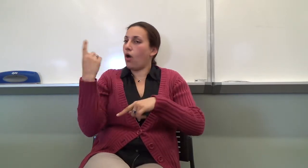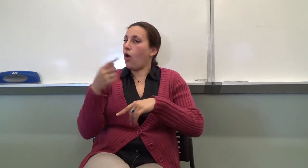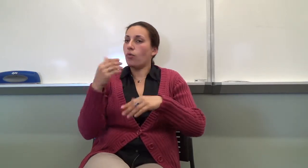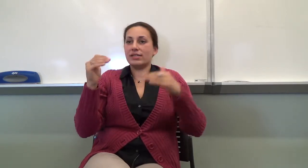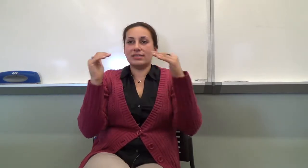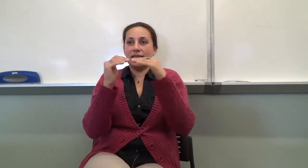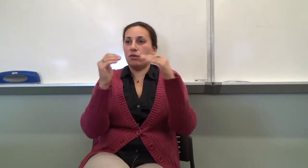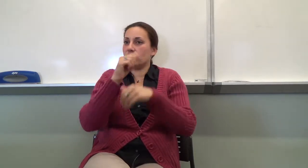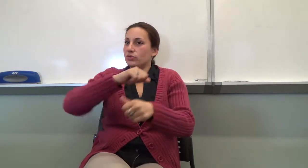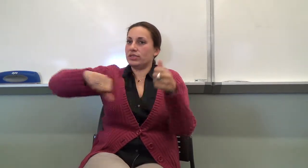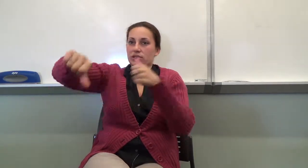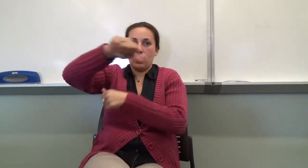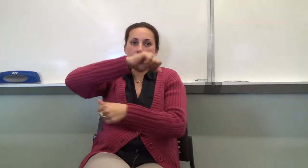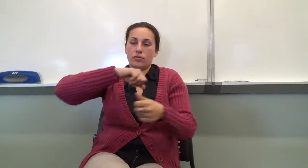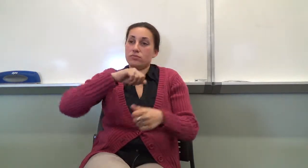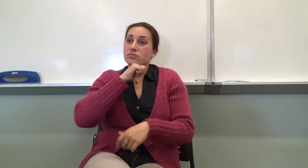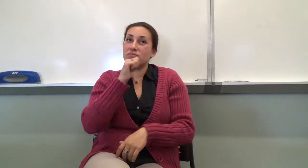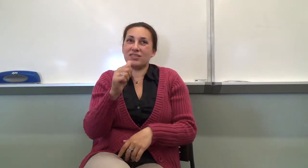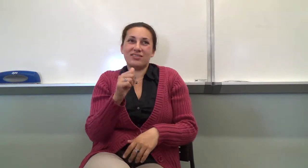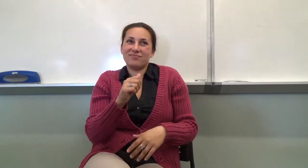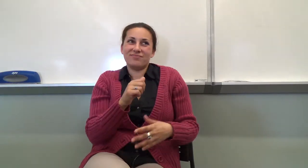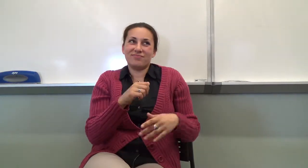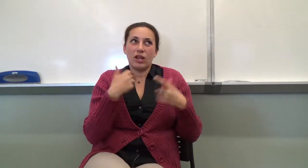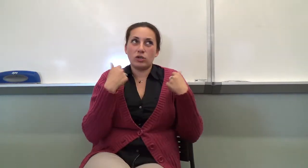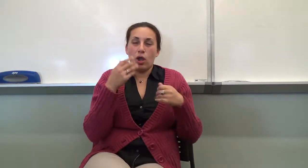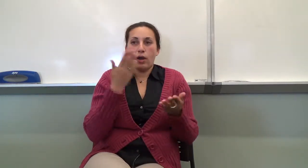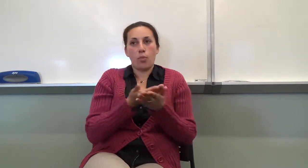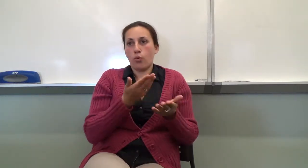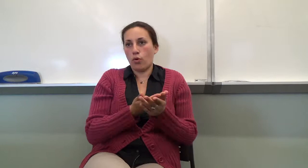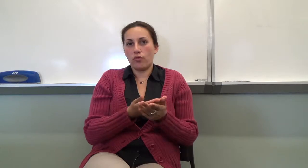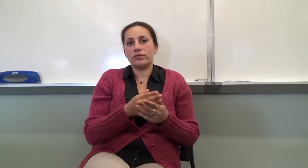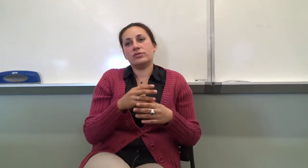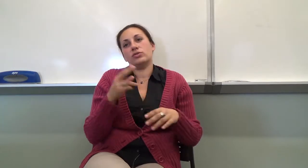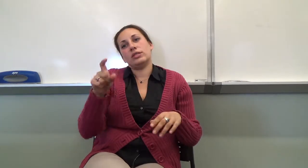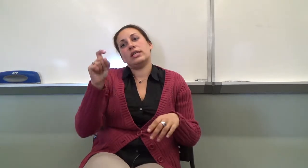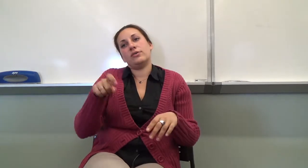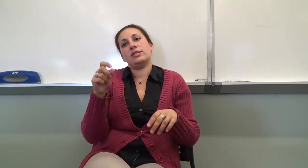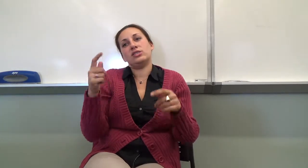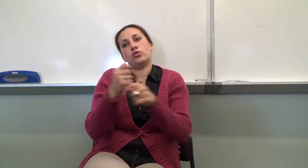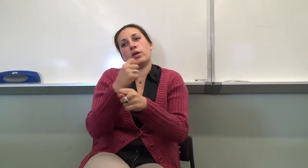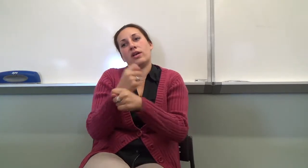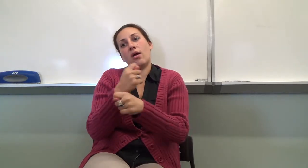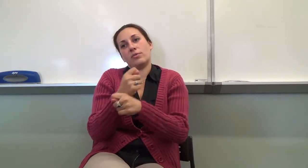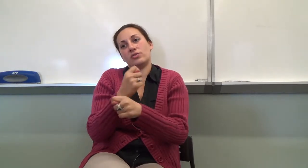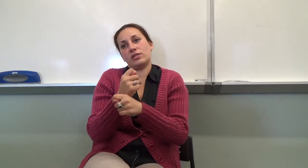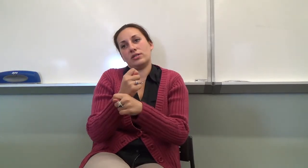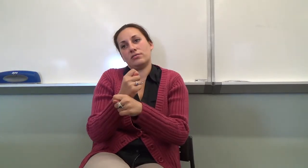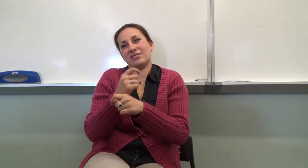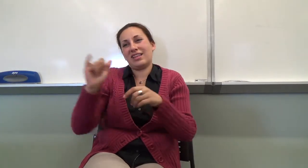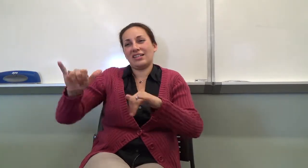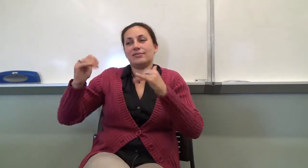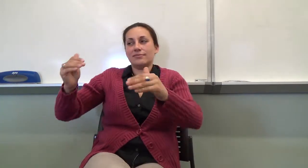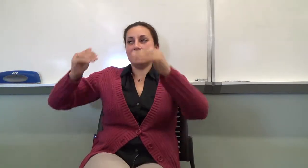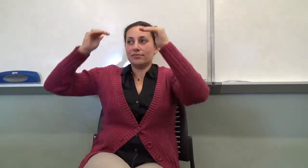this. That takes trigonometry that's way beyond our course. So it's just they're depending on you looking at it and saying,